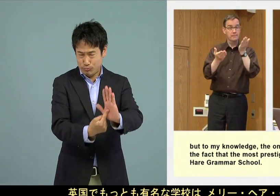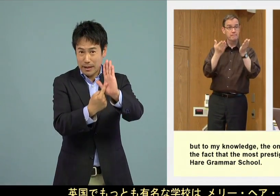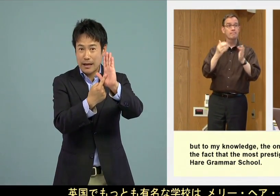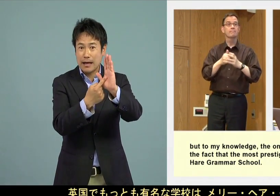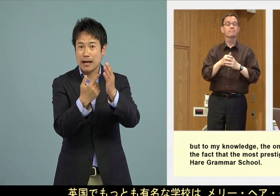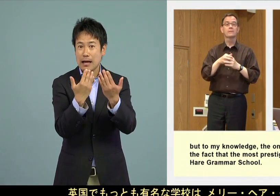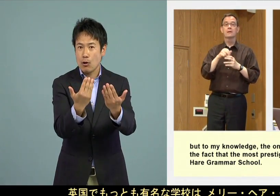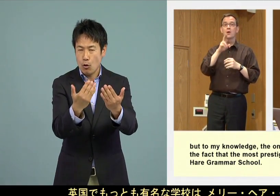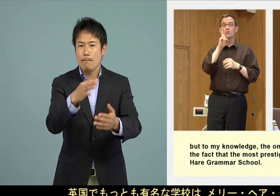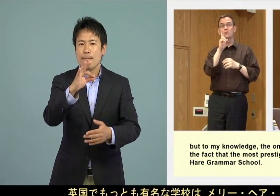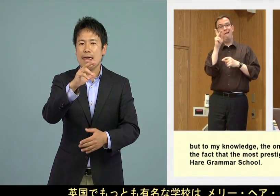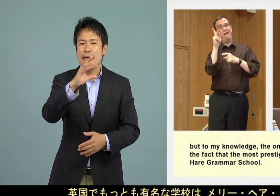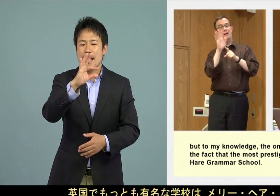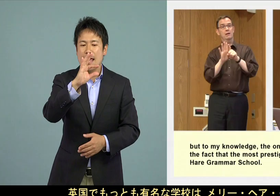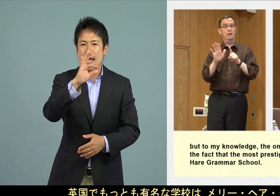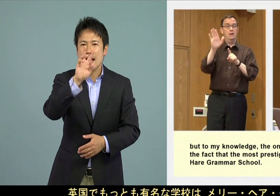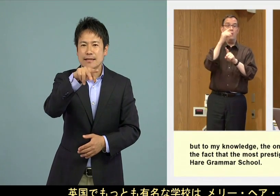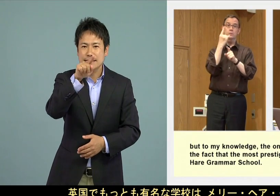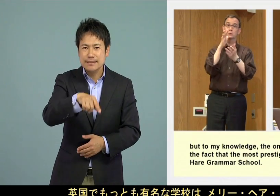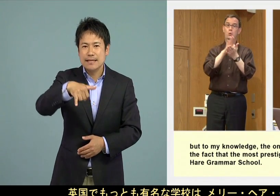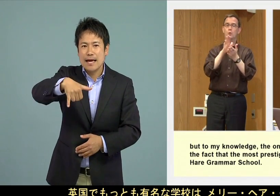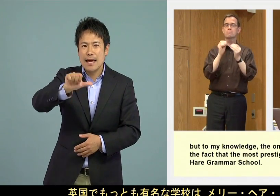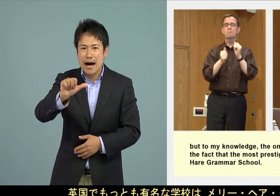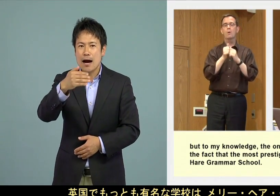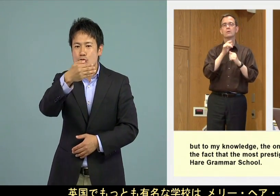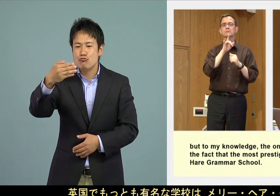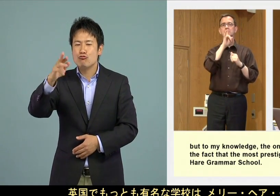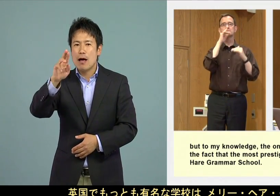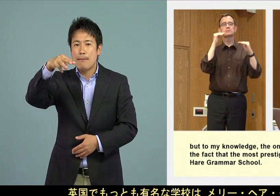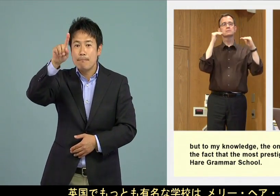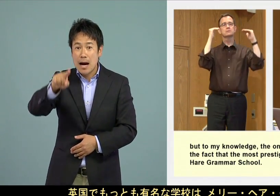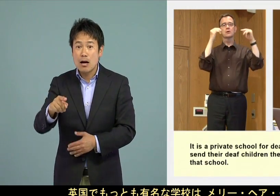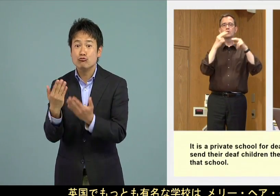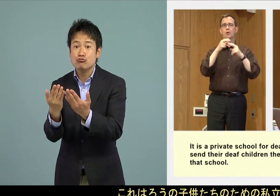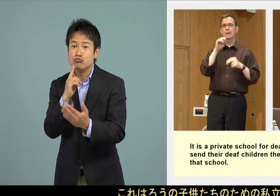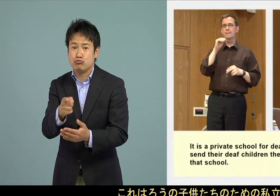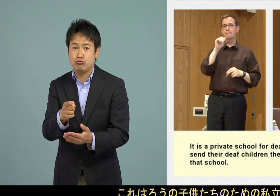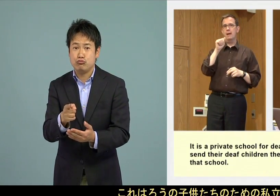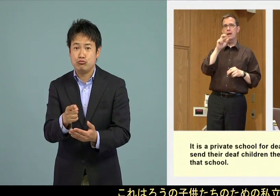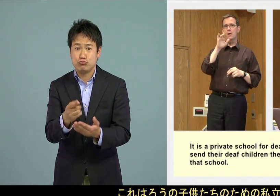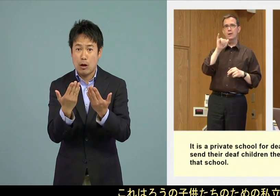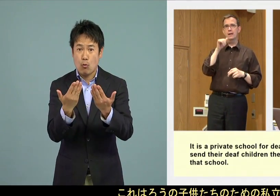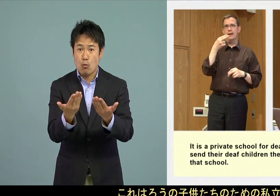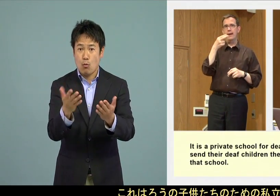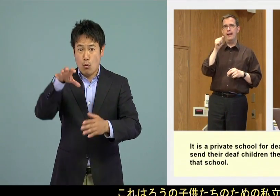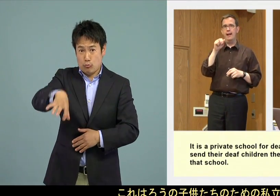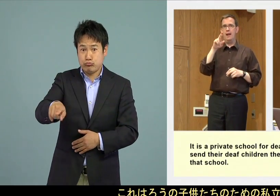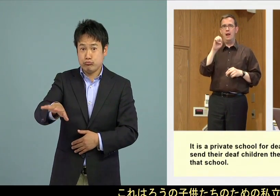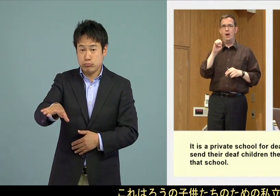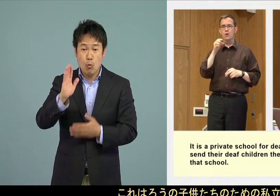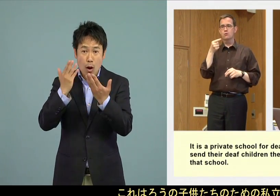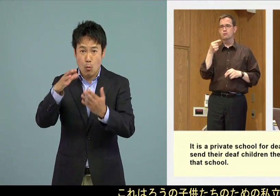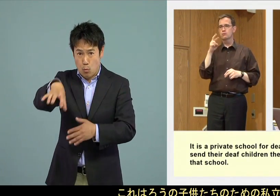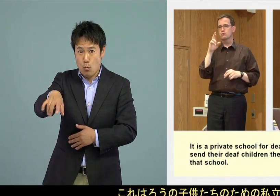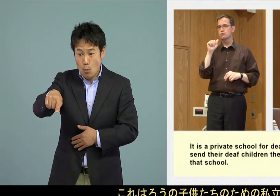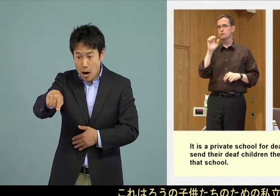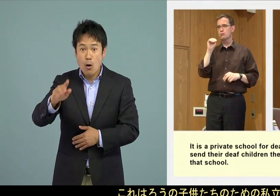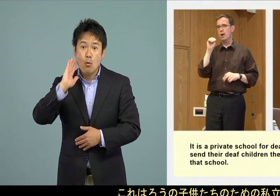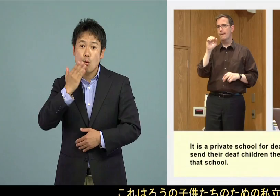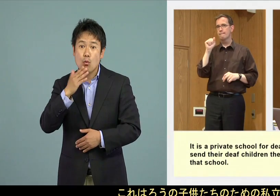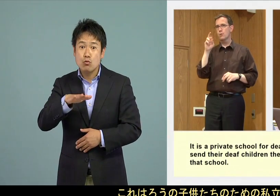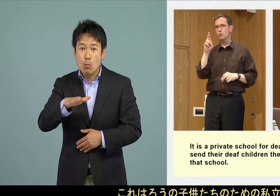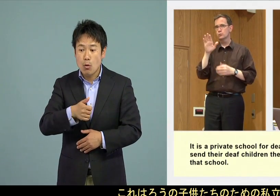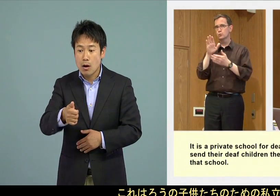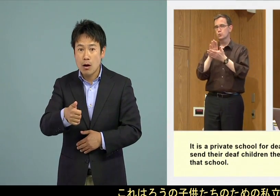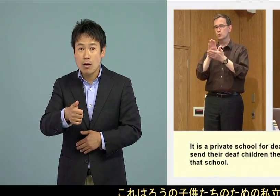in the UK is called Mary Hare Grammar School. It's a private school for deaf